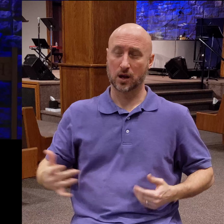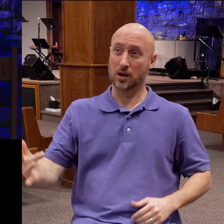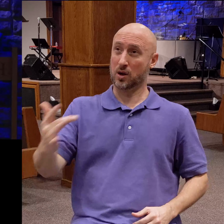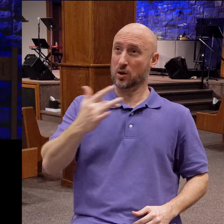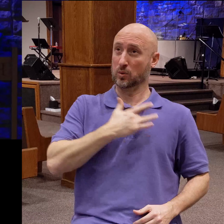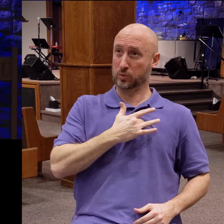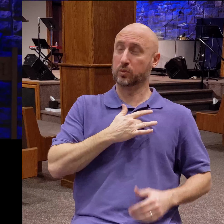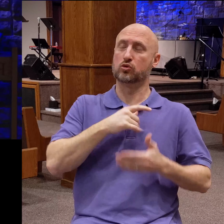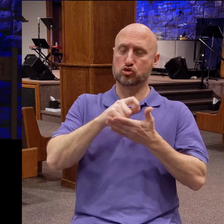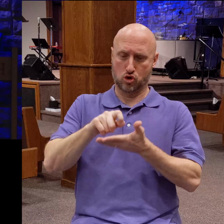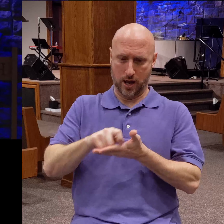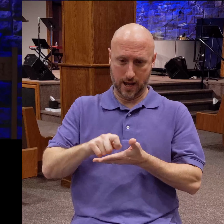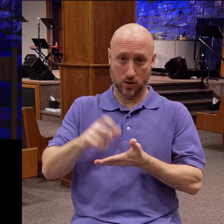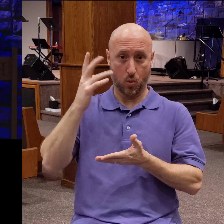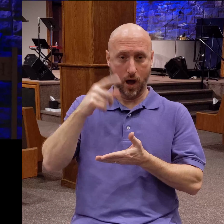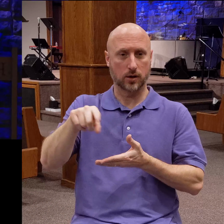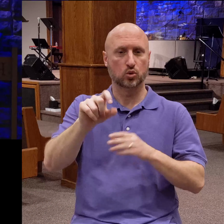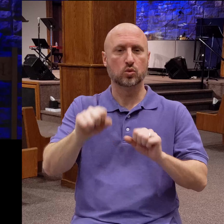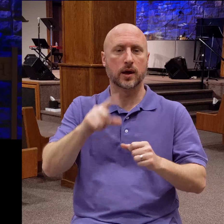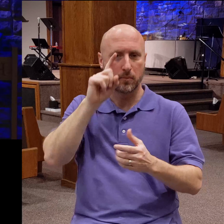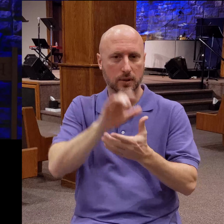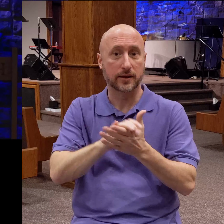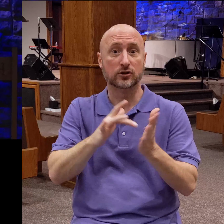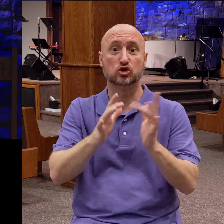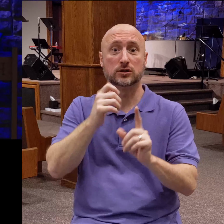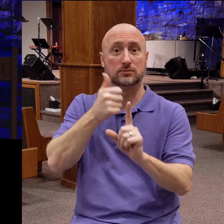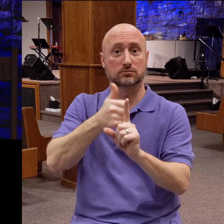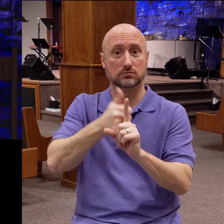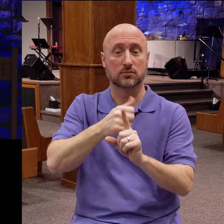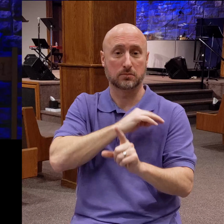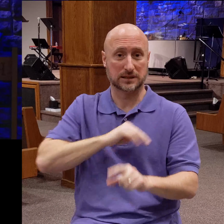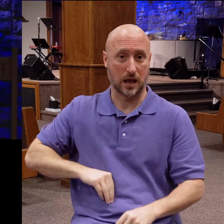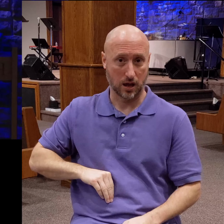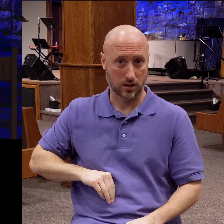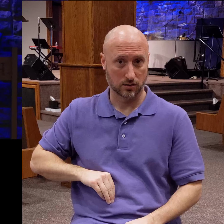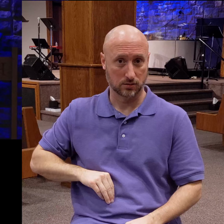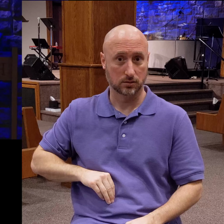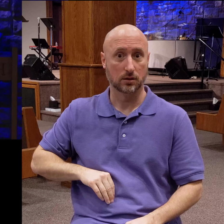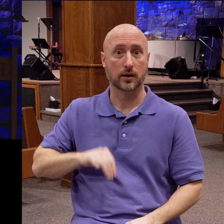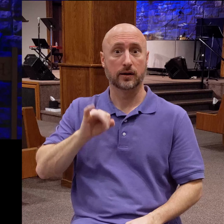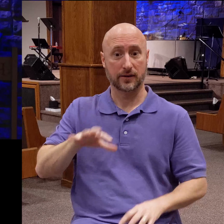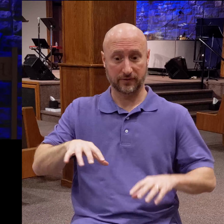you might believe that Jesus is the Messiah. And that believing,